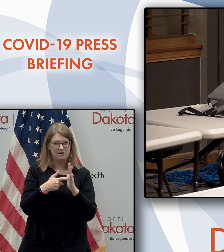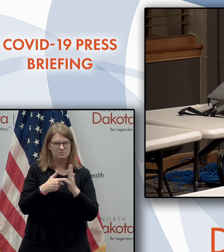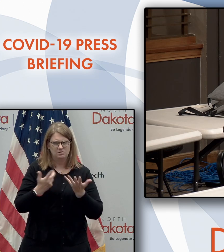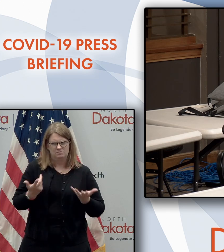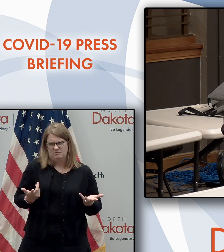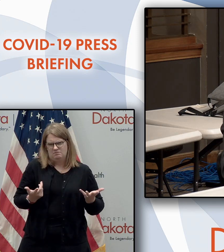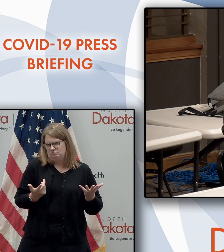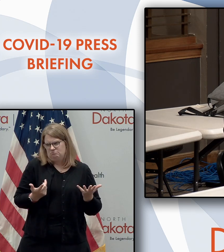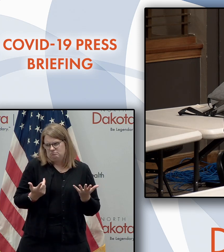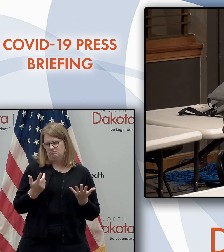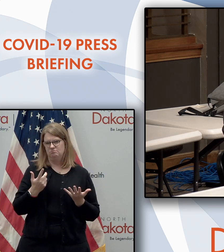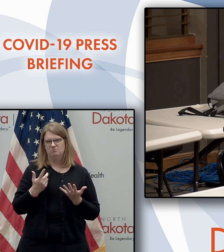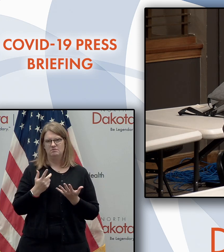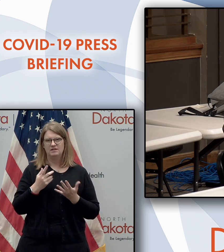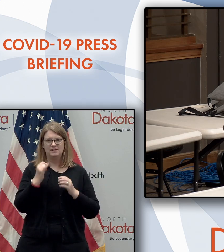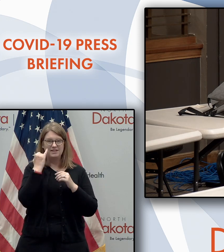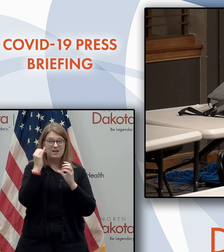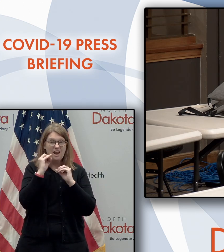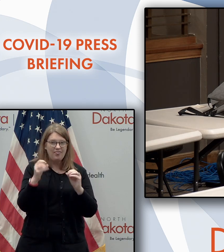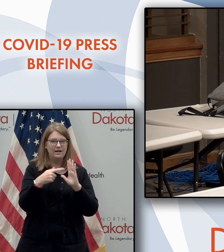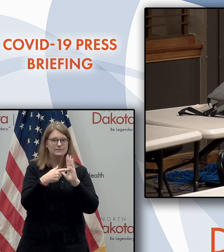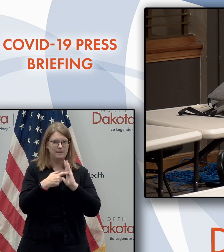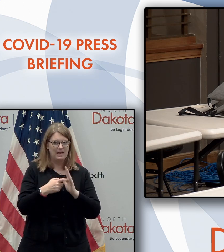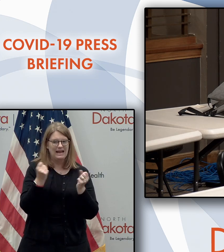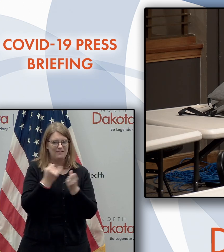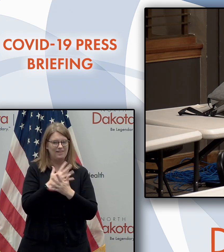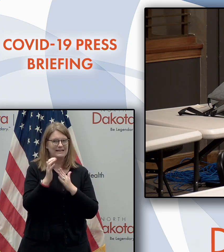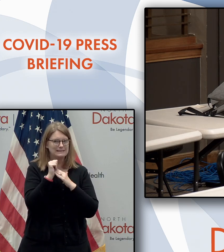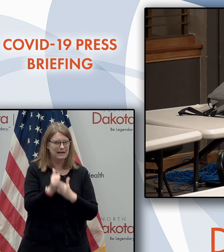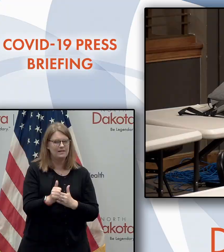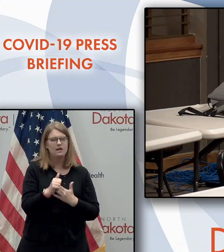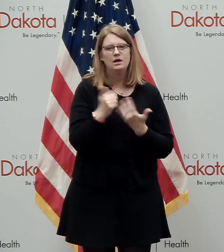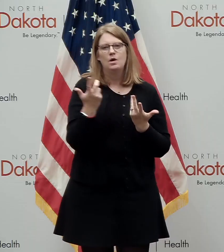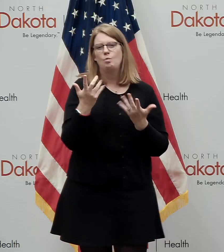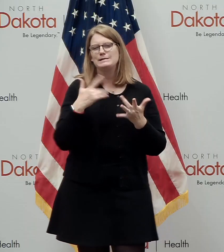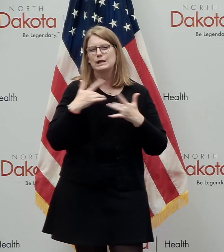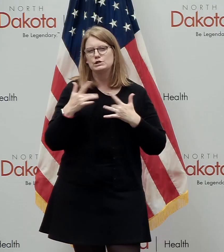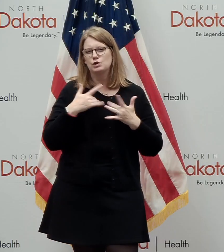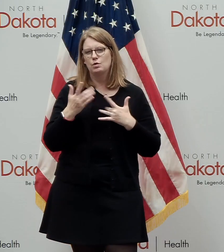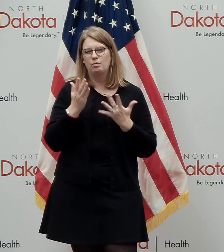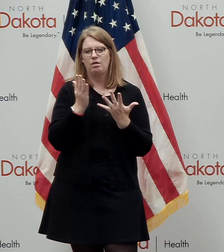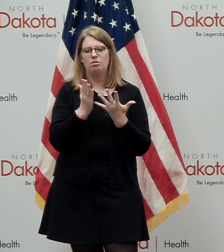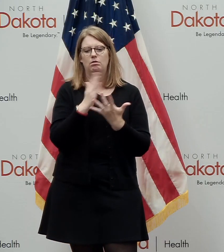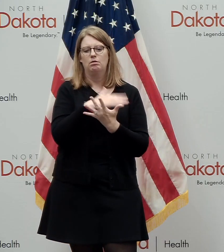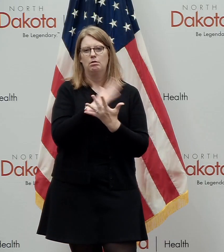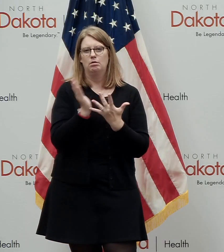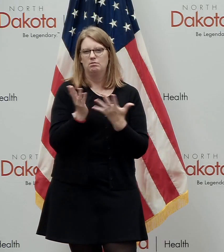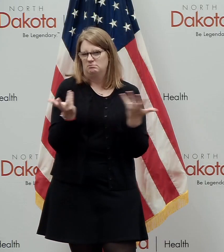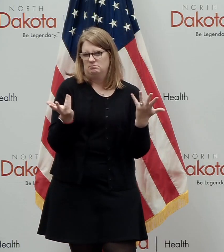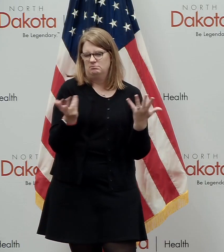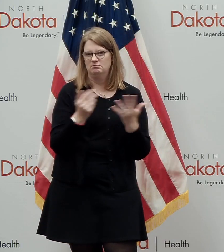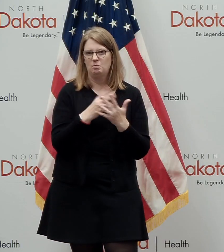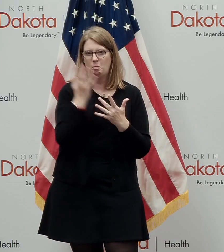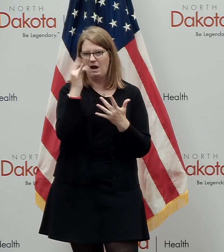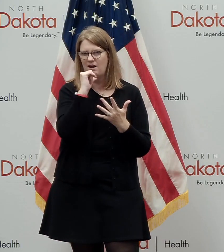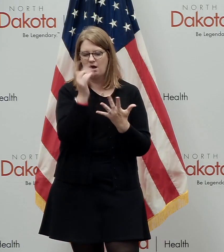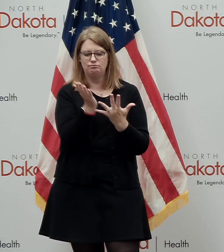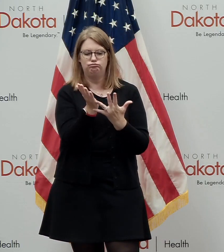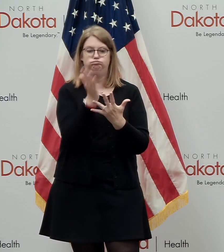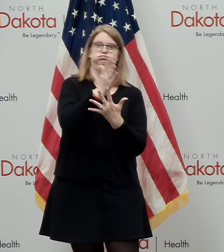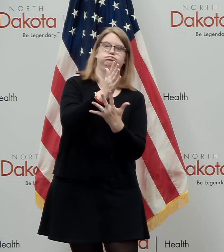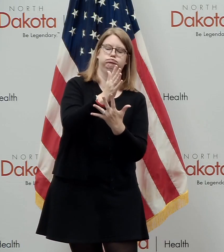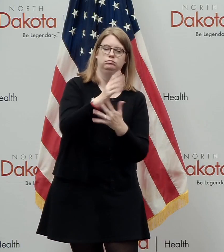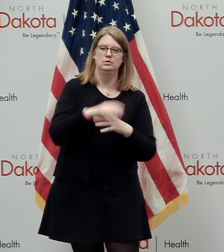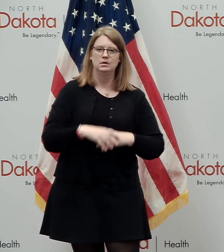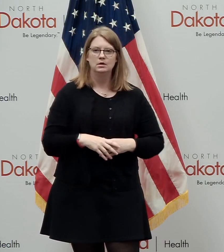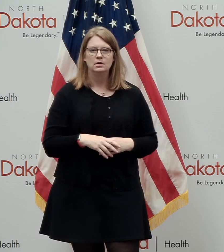2 levels up if they qualify to belong there? I think, again, when we talk about what it is we're trying to do with these,